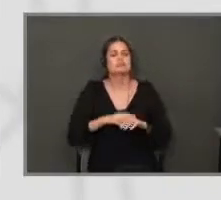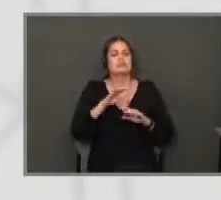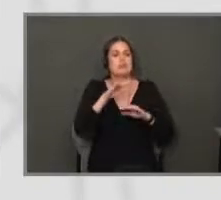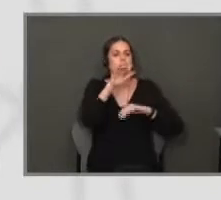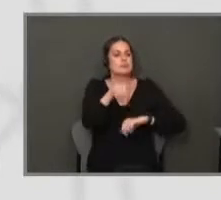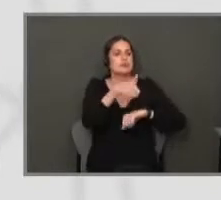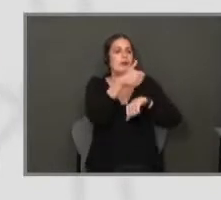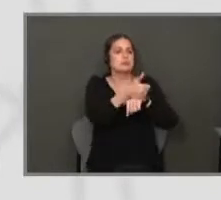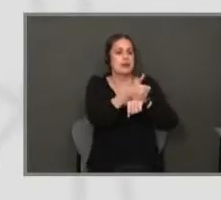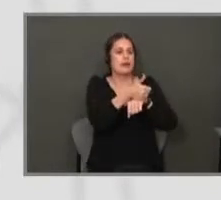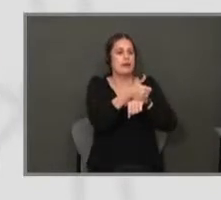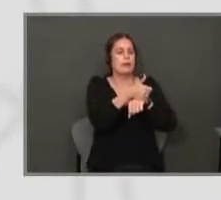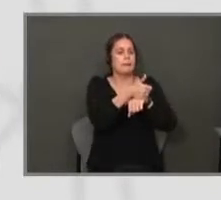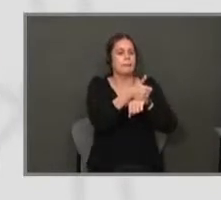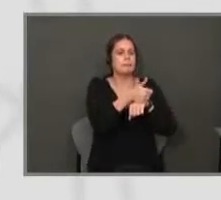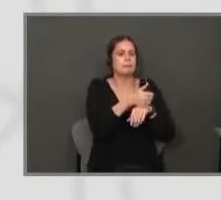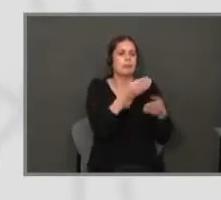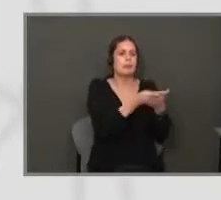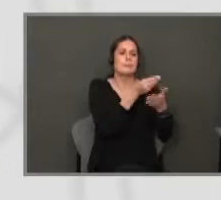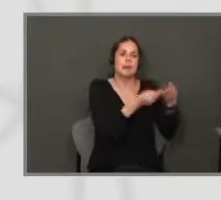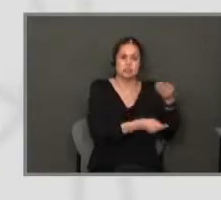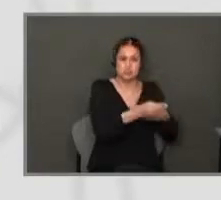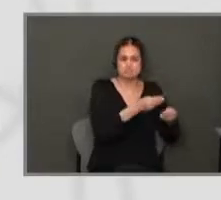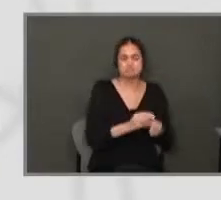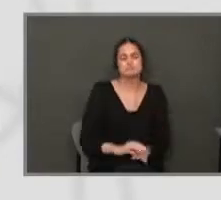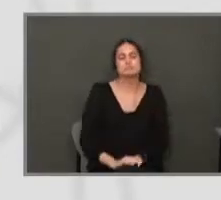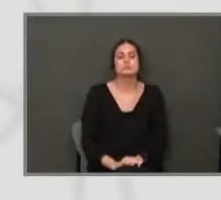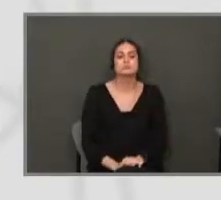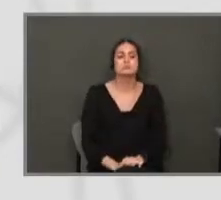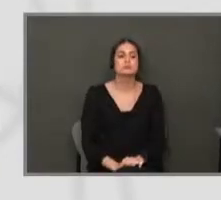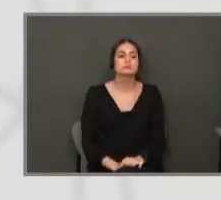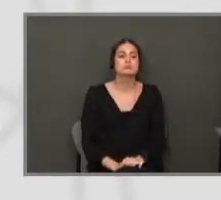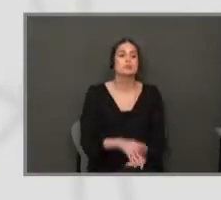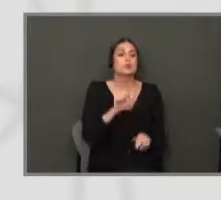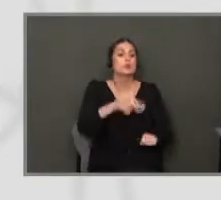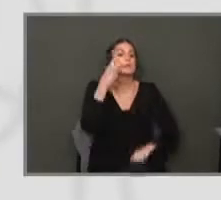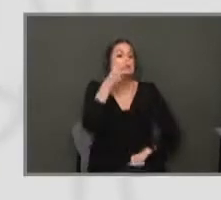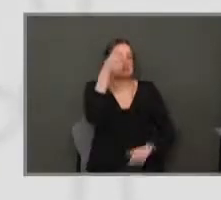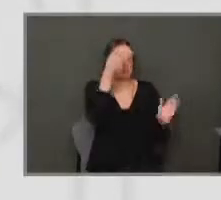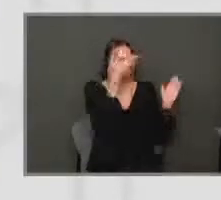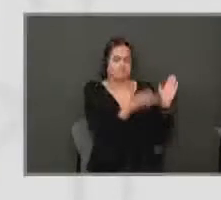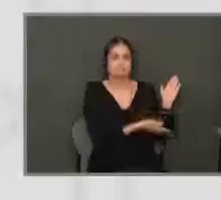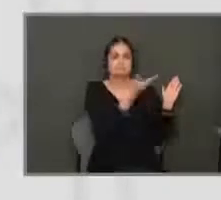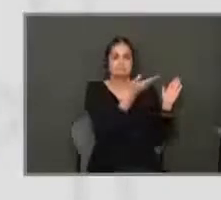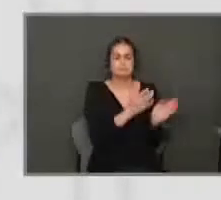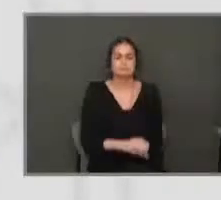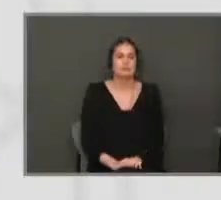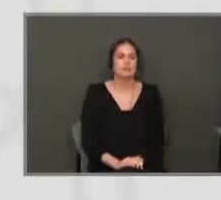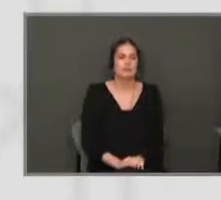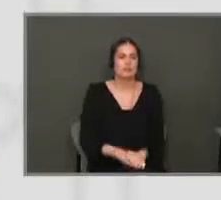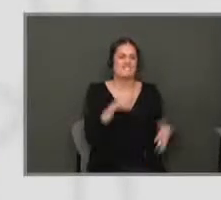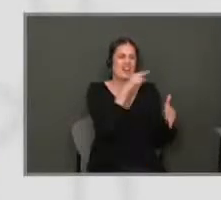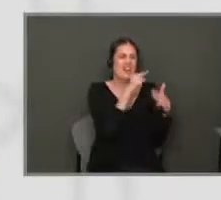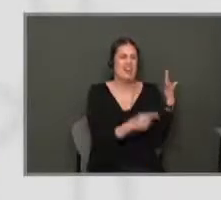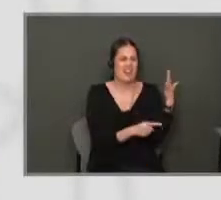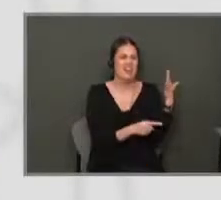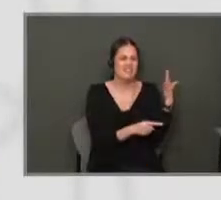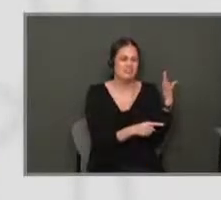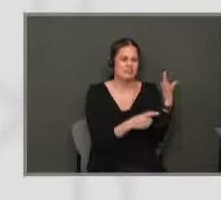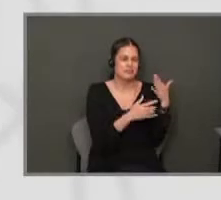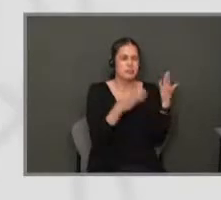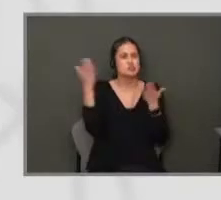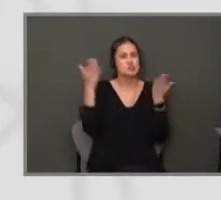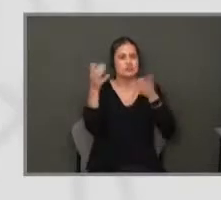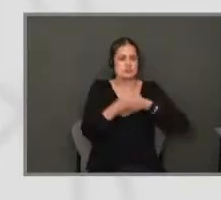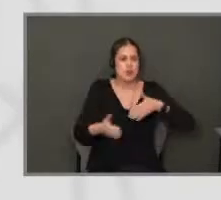the framework for the work we do in developing the proposed budget. So on this slide, you see the top 5 community service